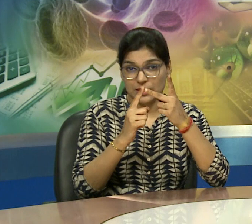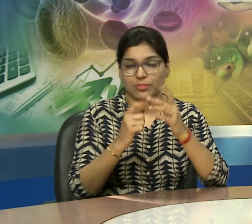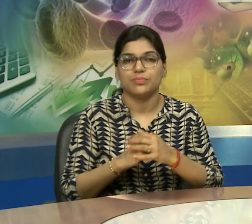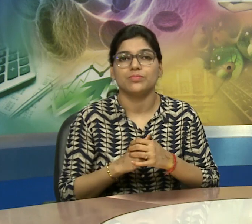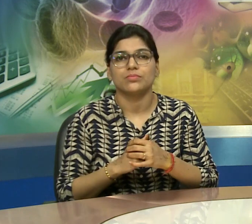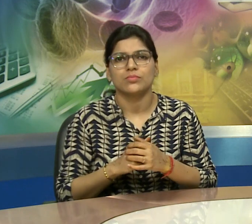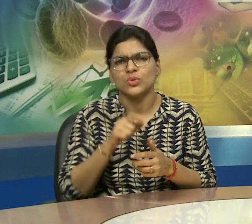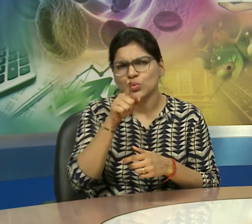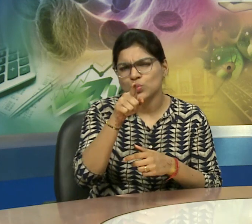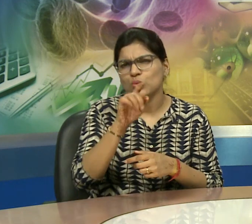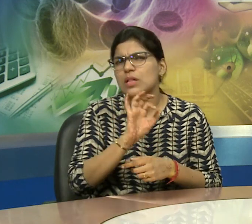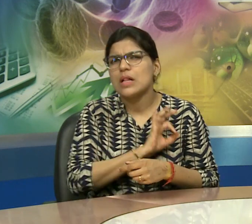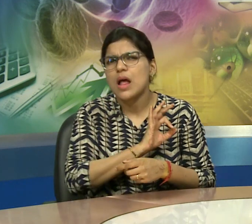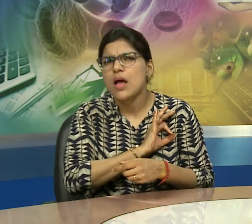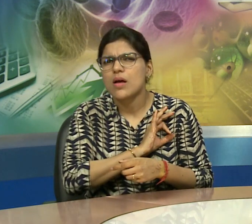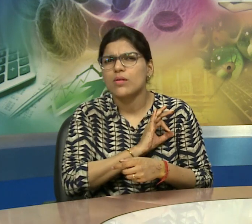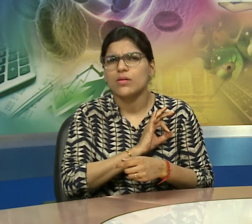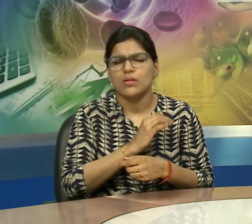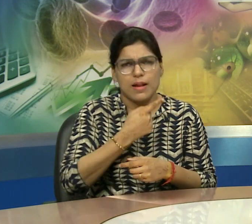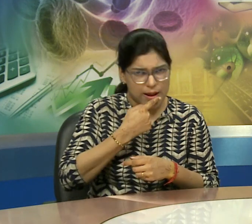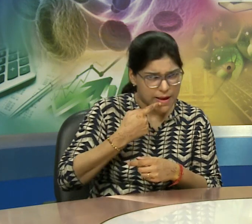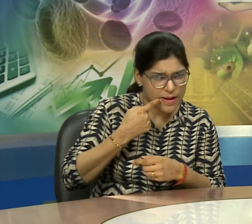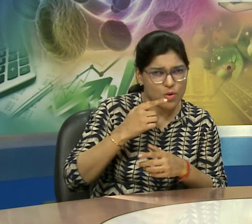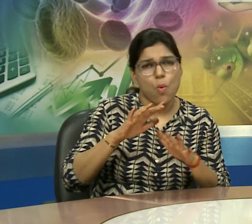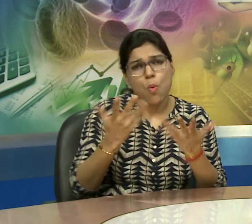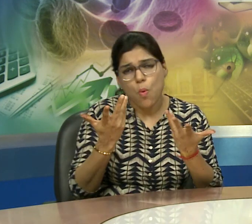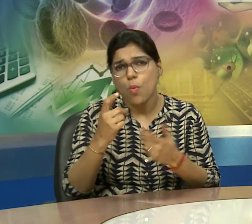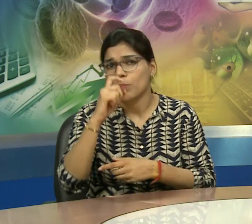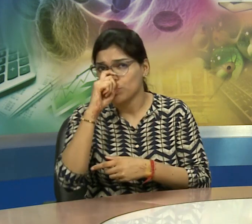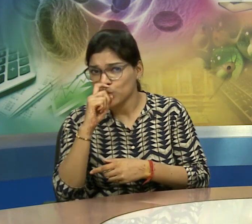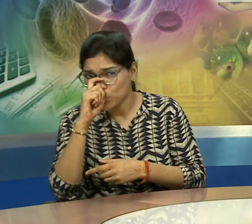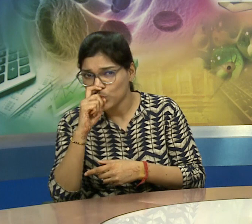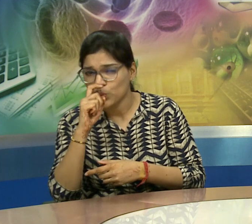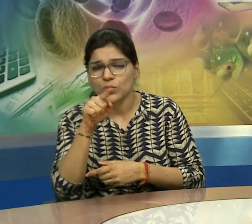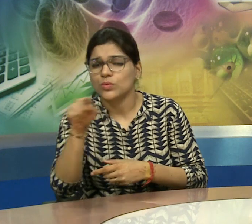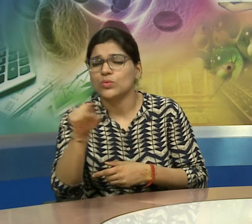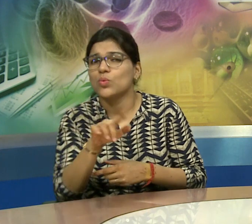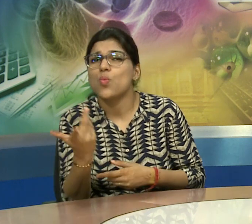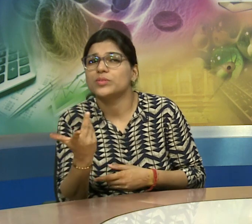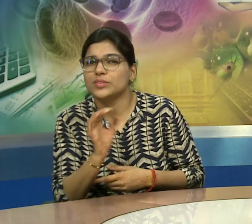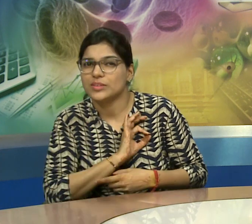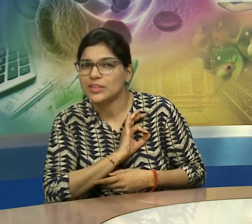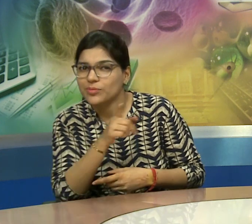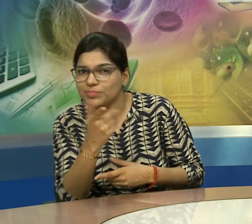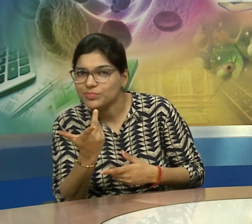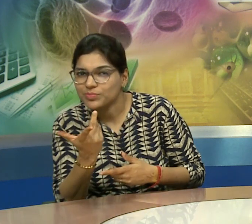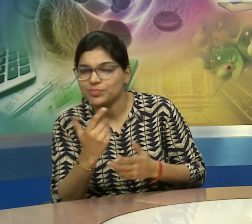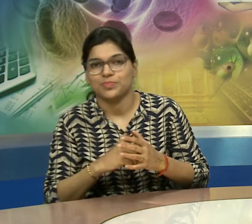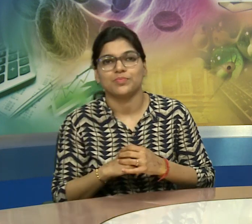First sentence, is that dog alive or dead? Second sentence, which color do you